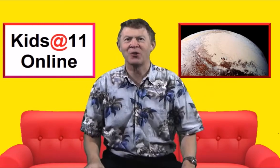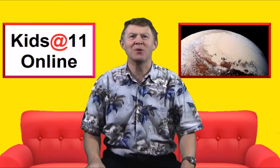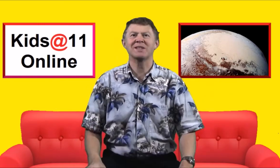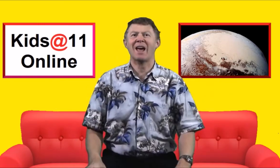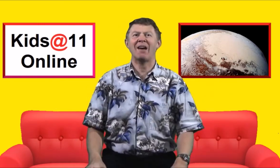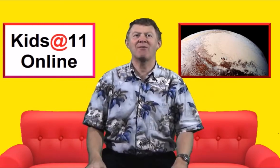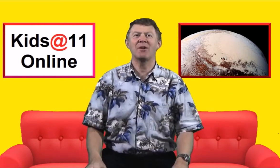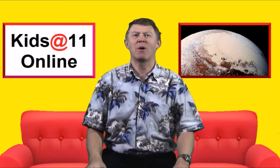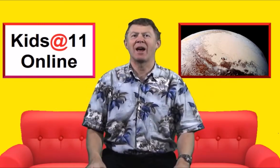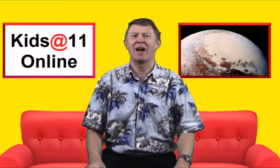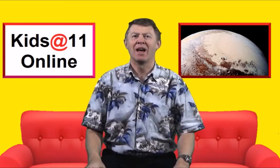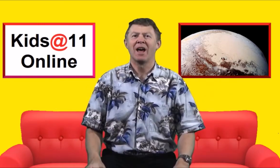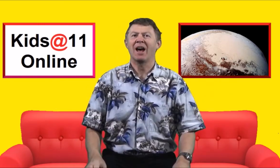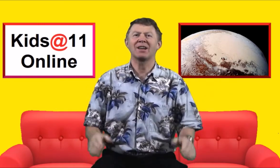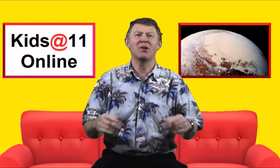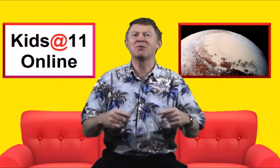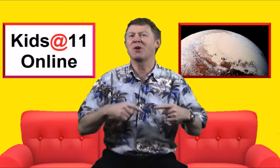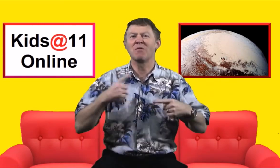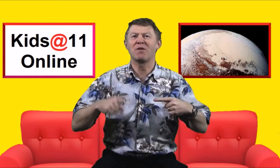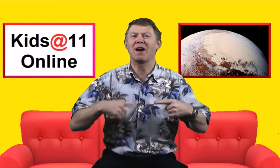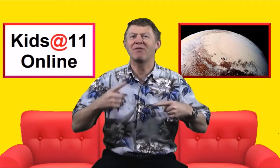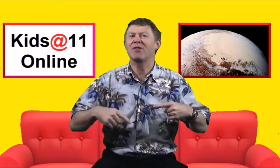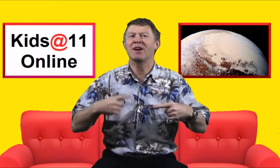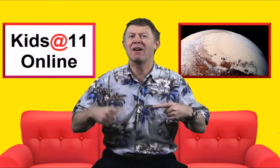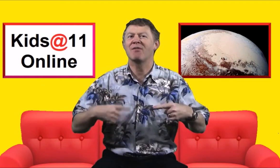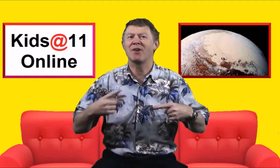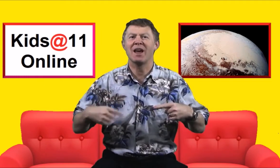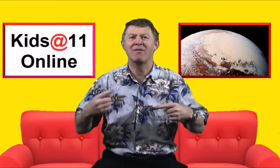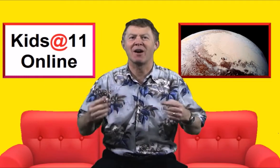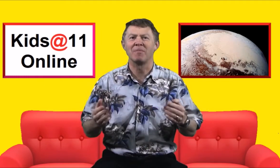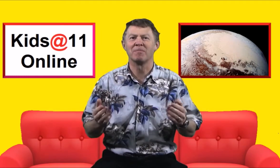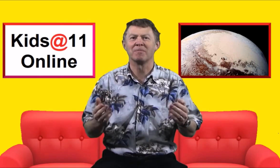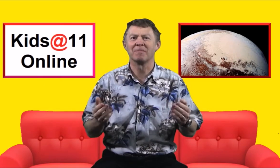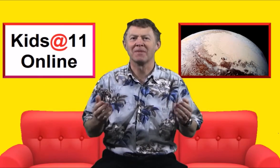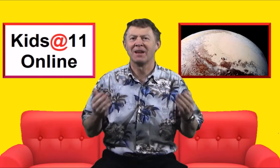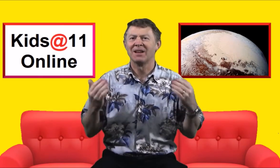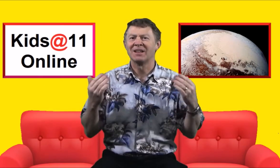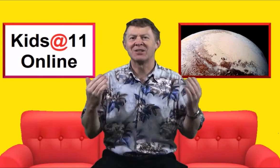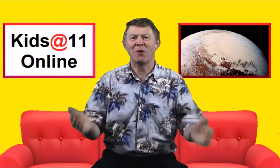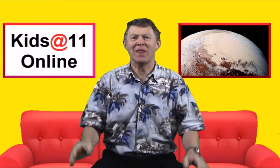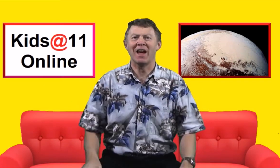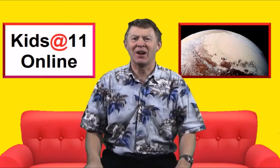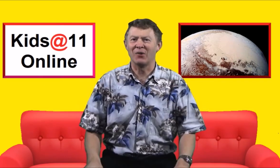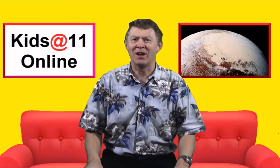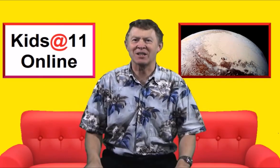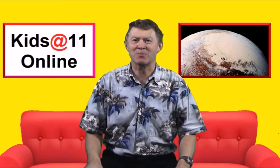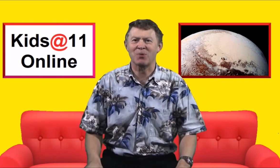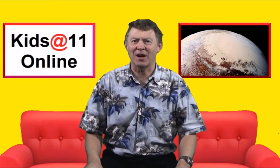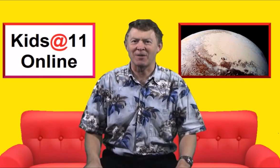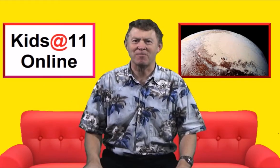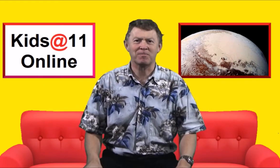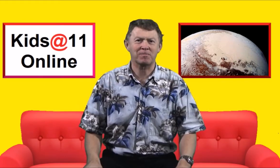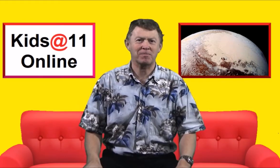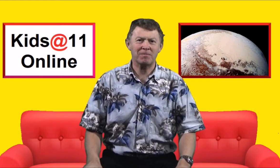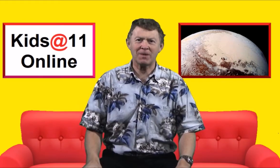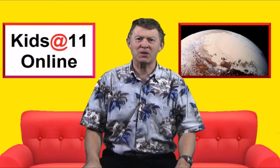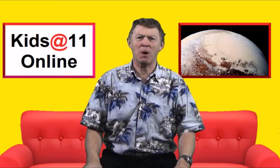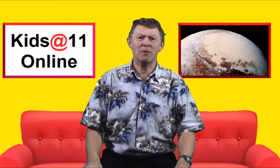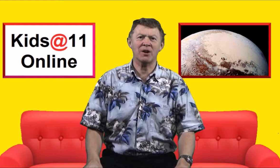who is everywhere and goes on forever and ever and ever. So on that note, let us pray. So what I'm going to